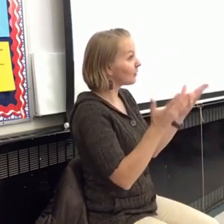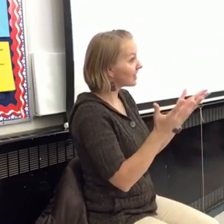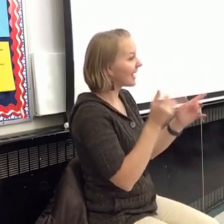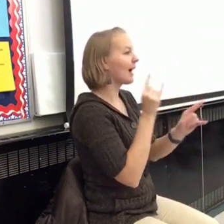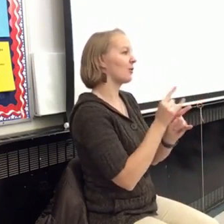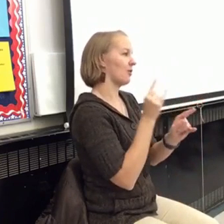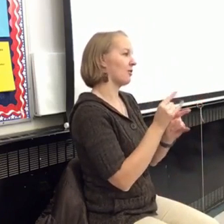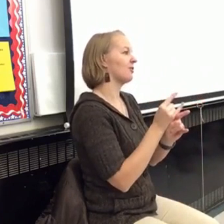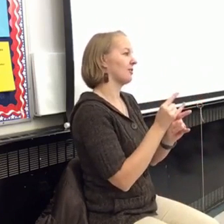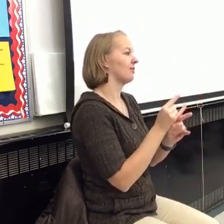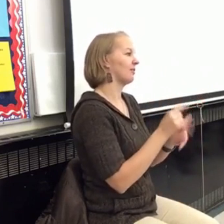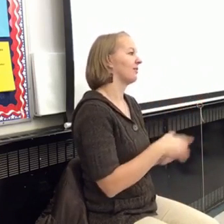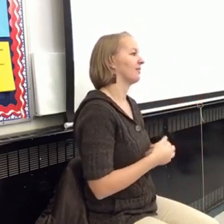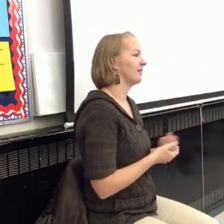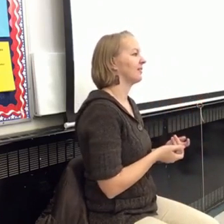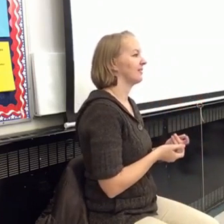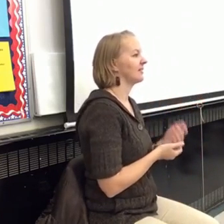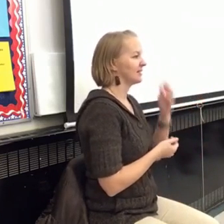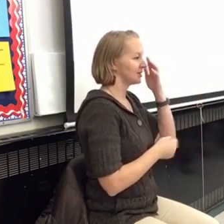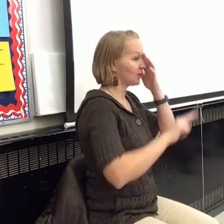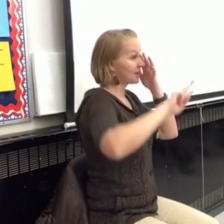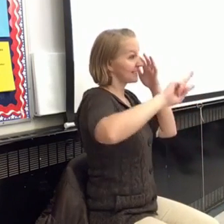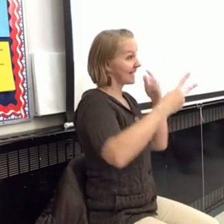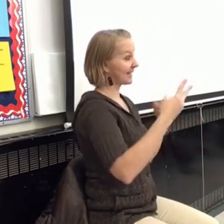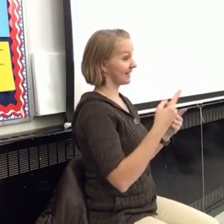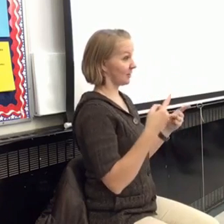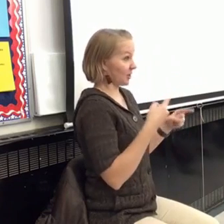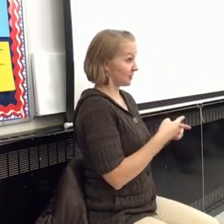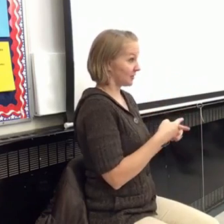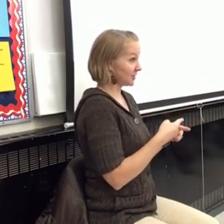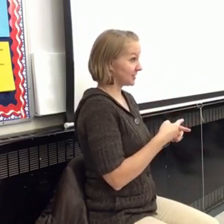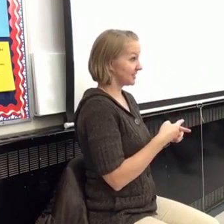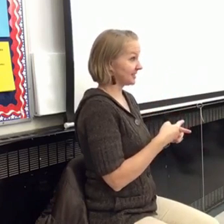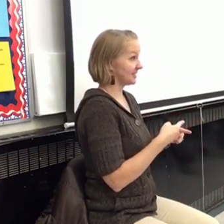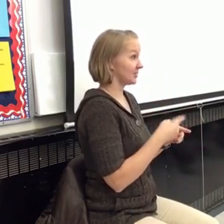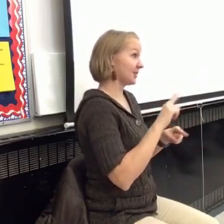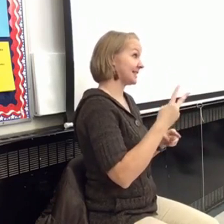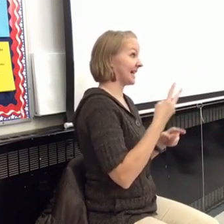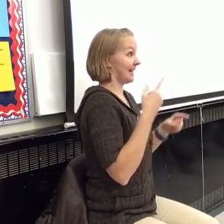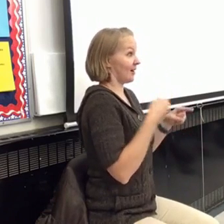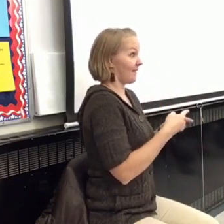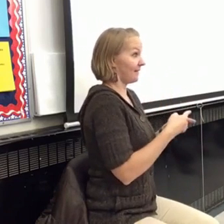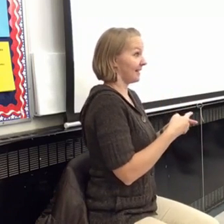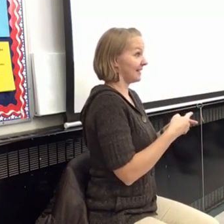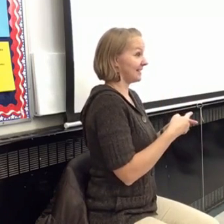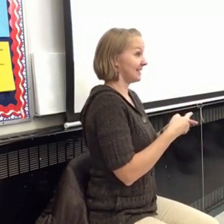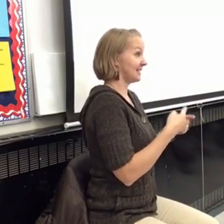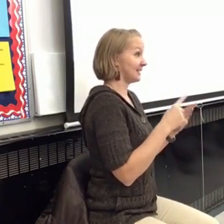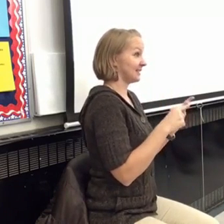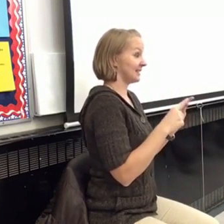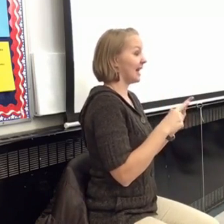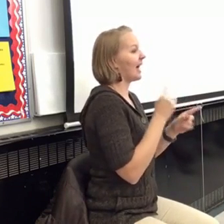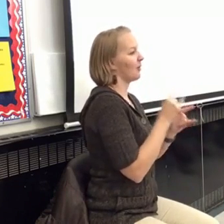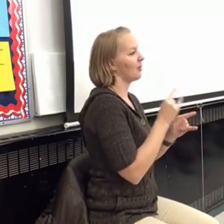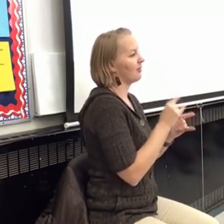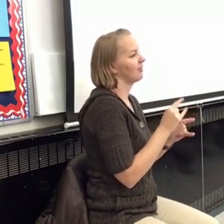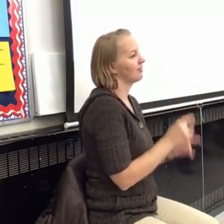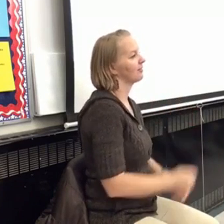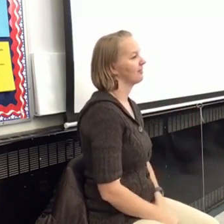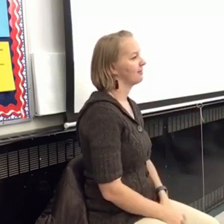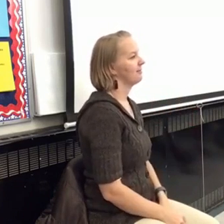Alcohol. Okay? So your second controversy or your second conflict, is going to be